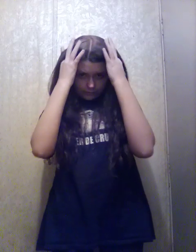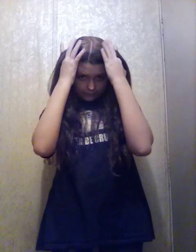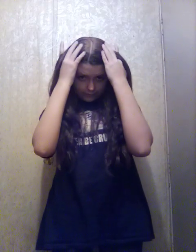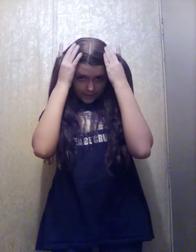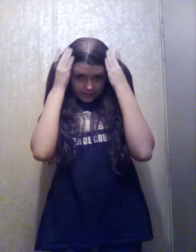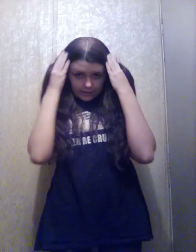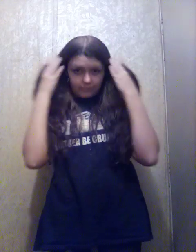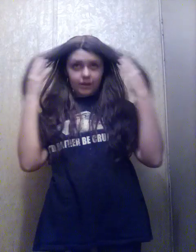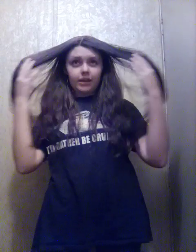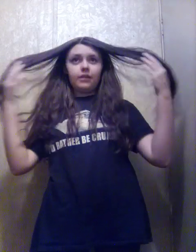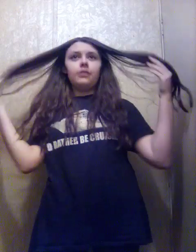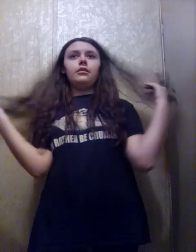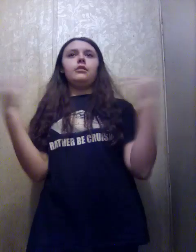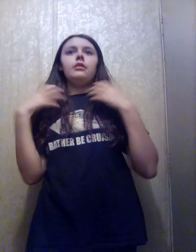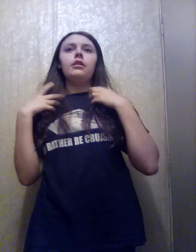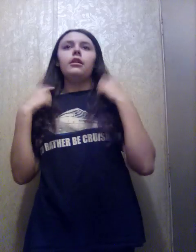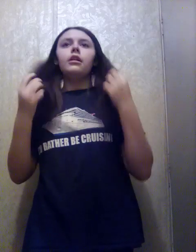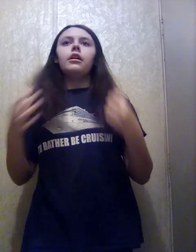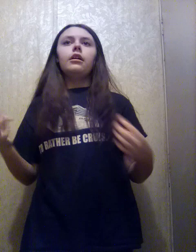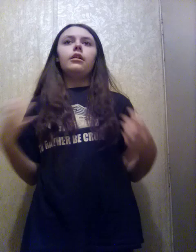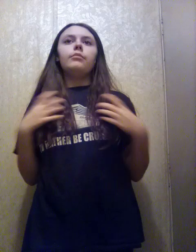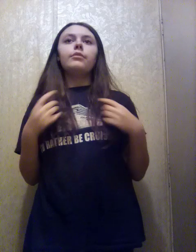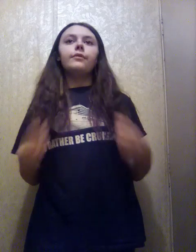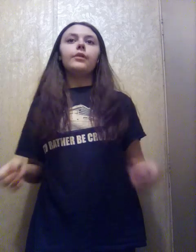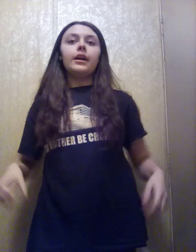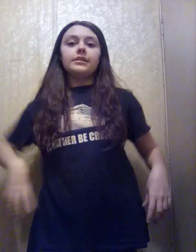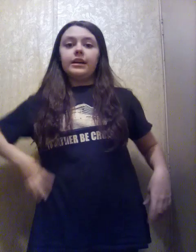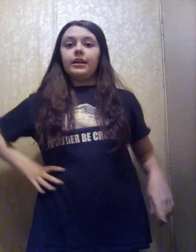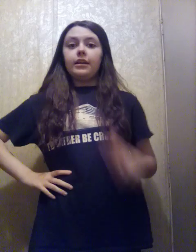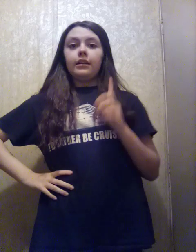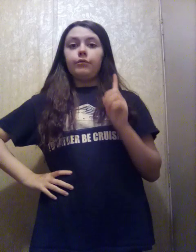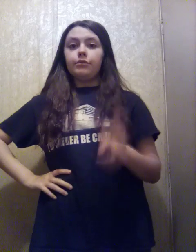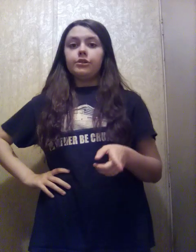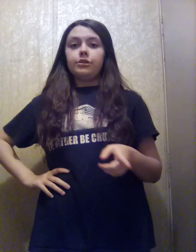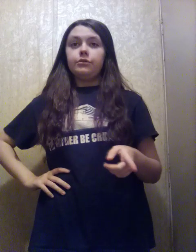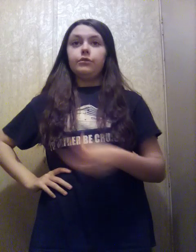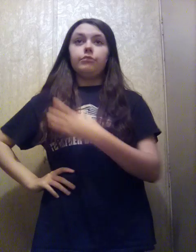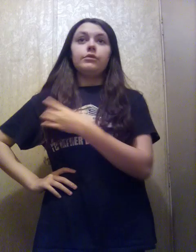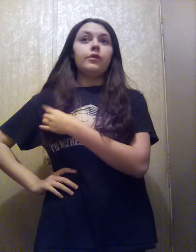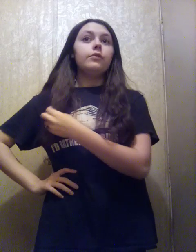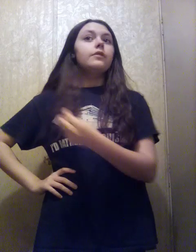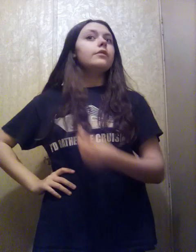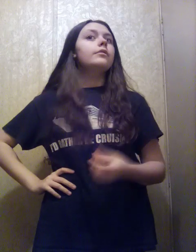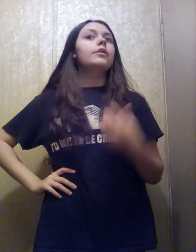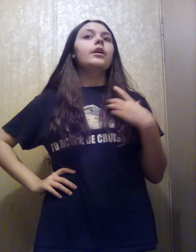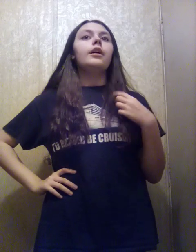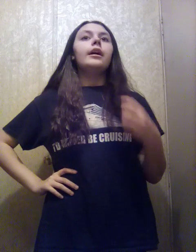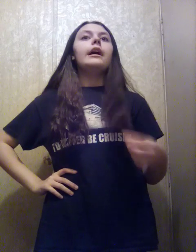of whitening my hair before I dye it, and I will let y'all know the results